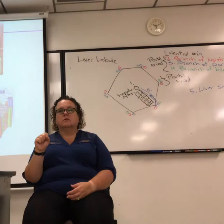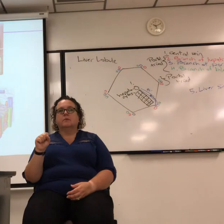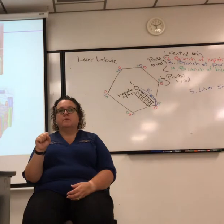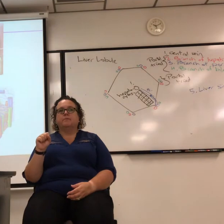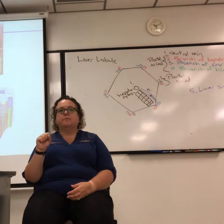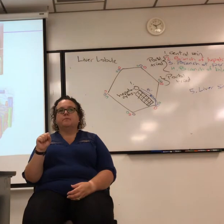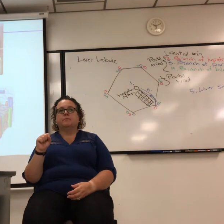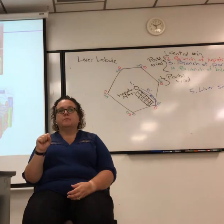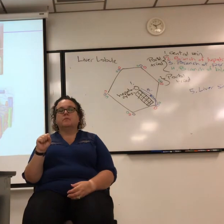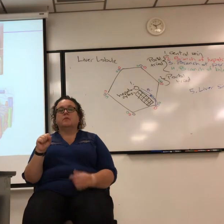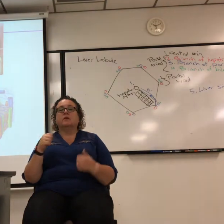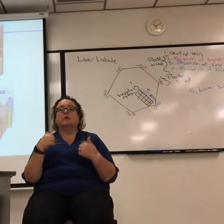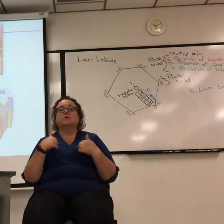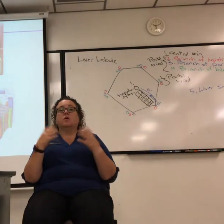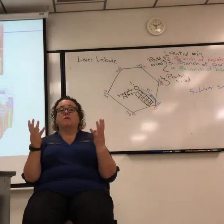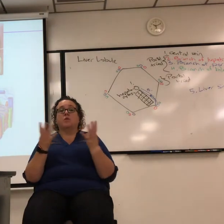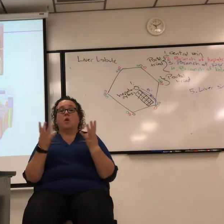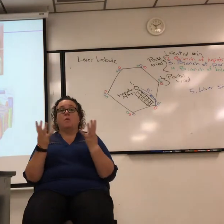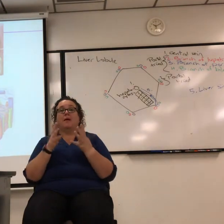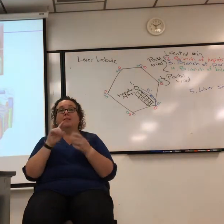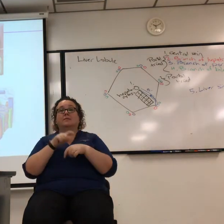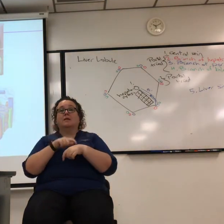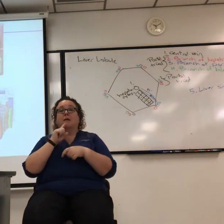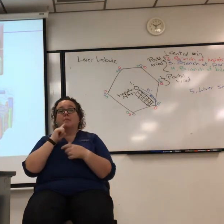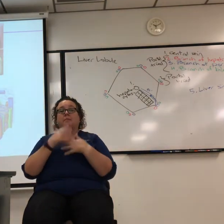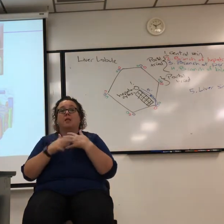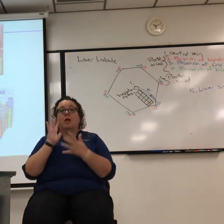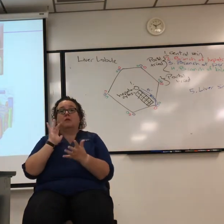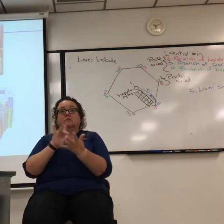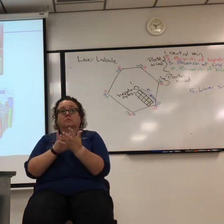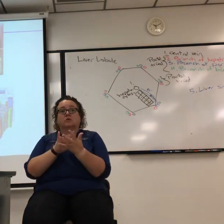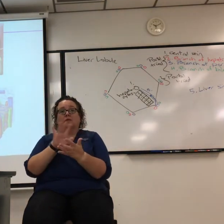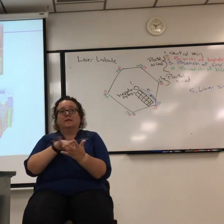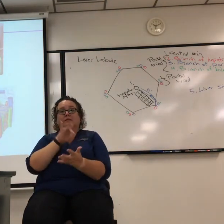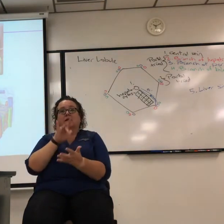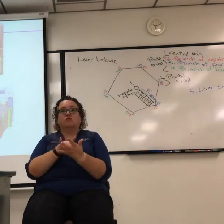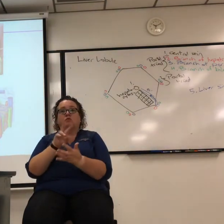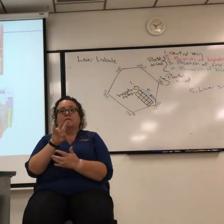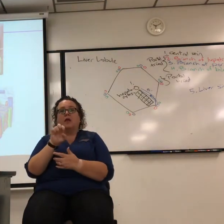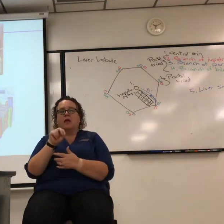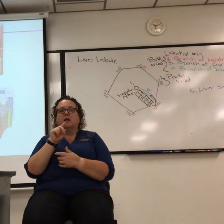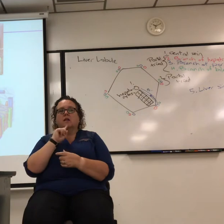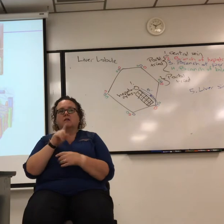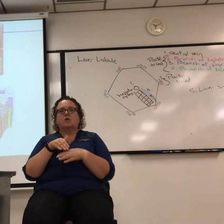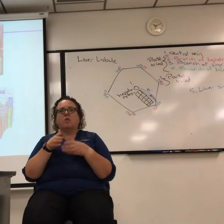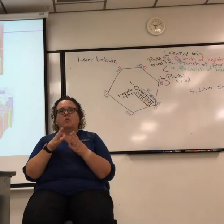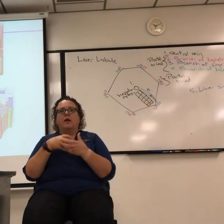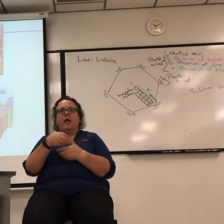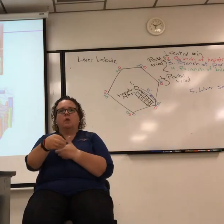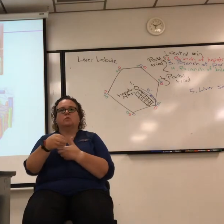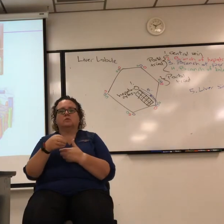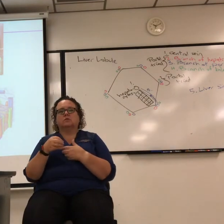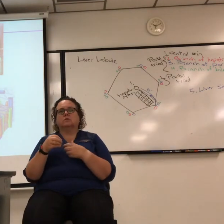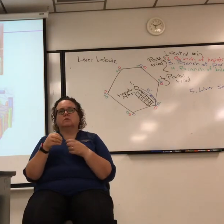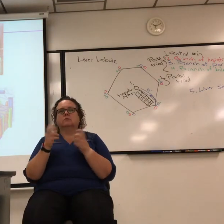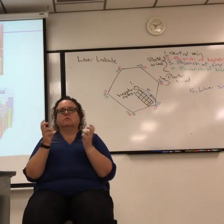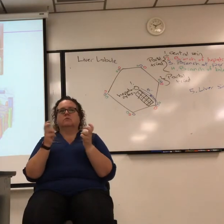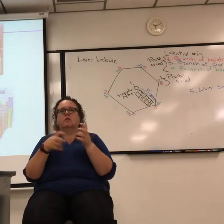And by the time the blood reaches the central vein, it's on the way out to the hepatic vein, the drainage